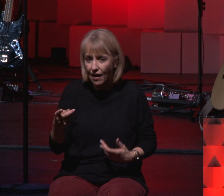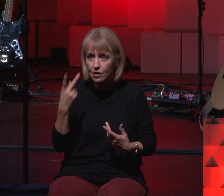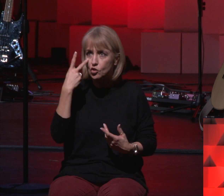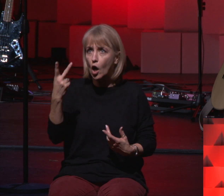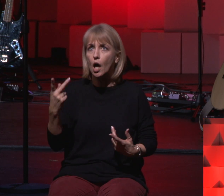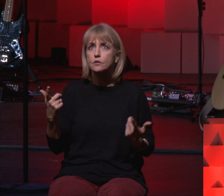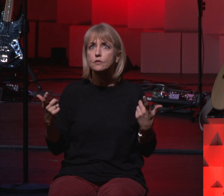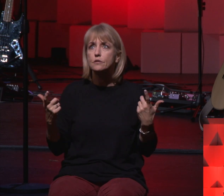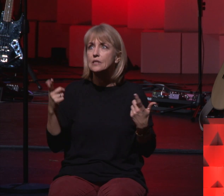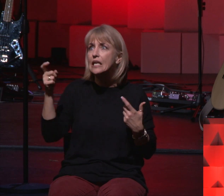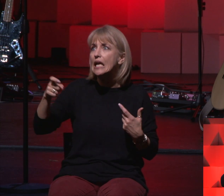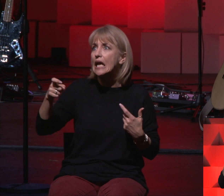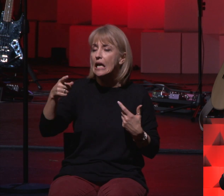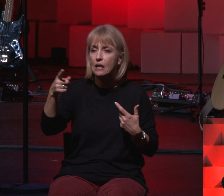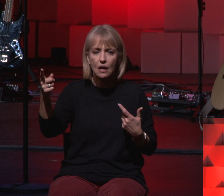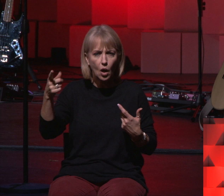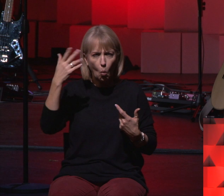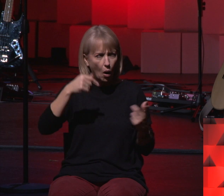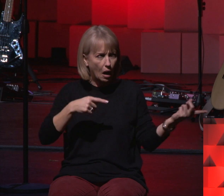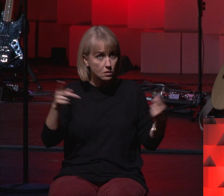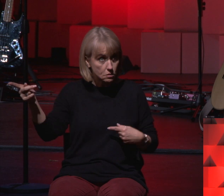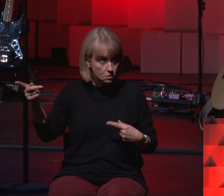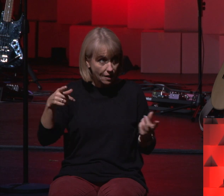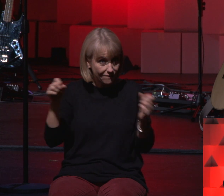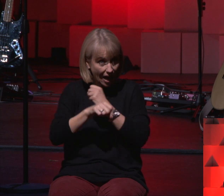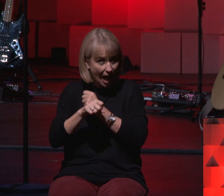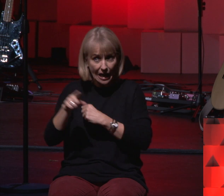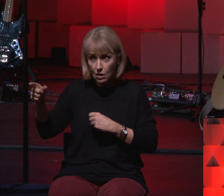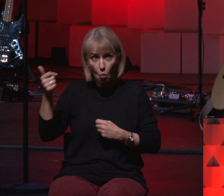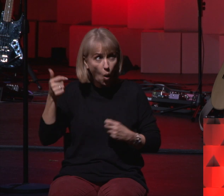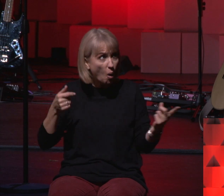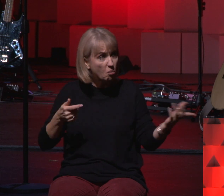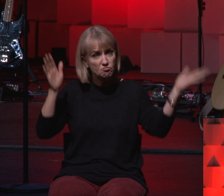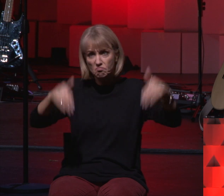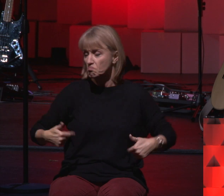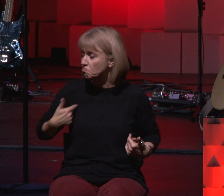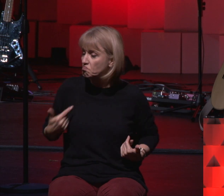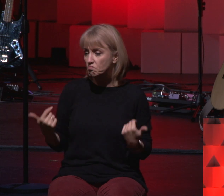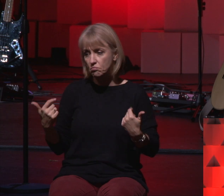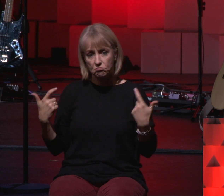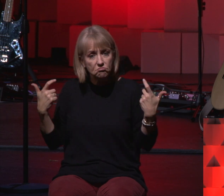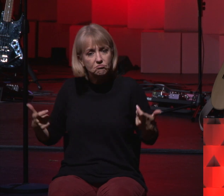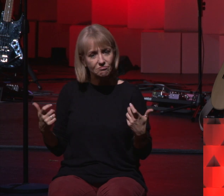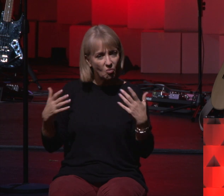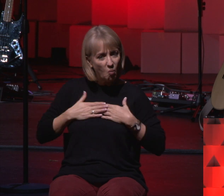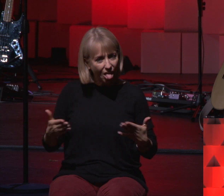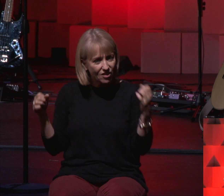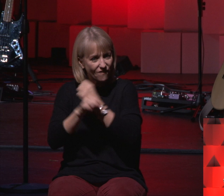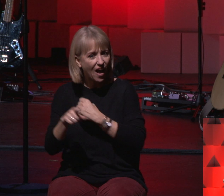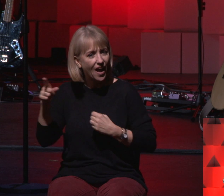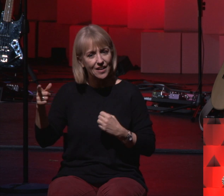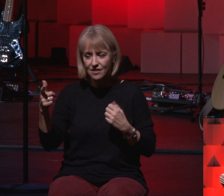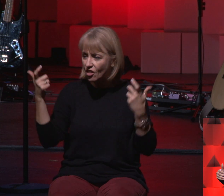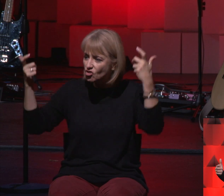this great need, and he said, why isn't somebody doing something about this? But he stepped up, and God used him to take on the giant that was around him. There was a man